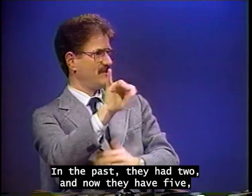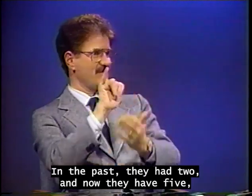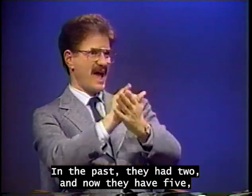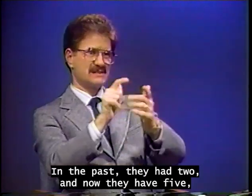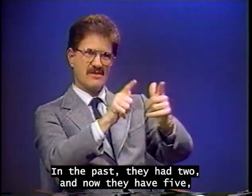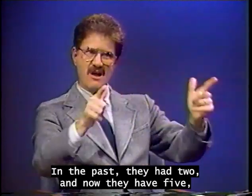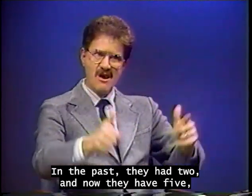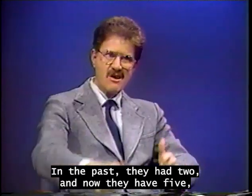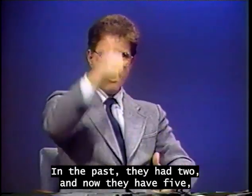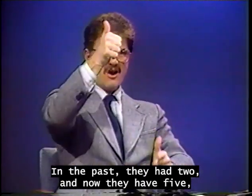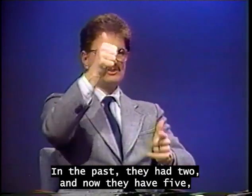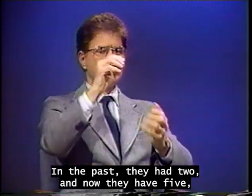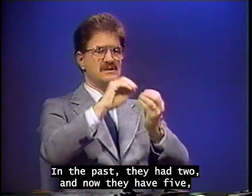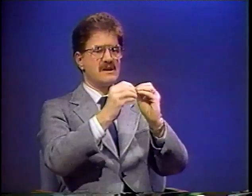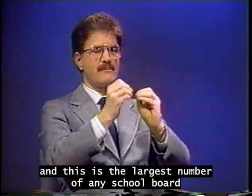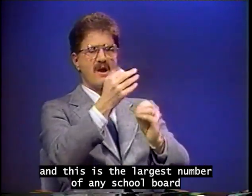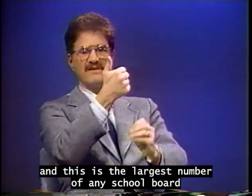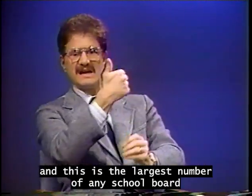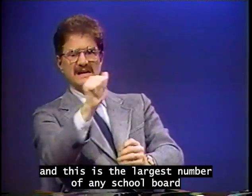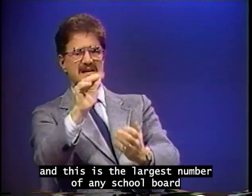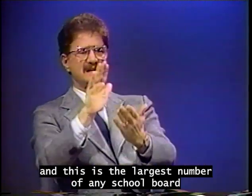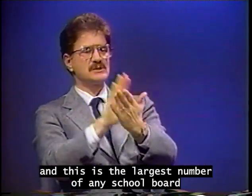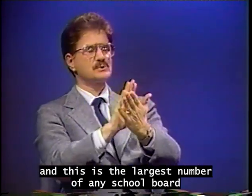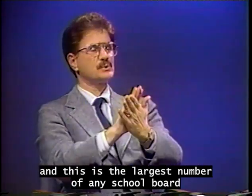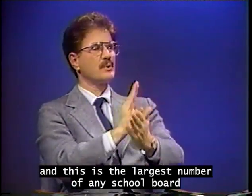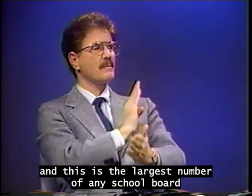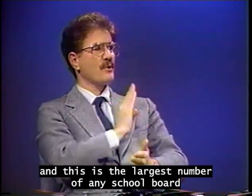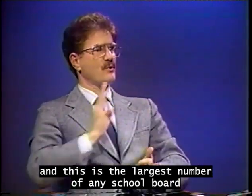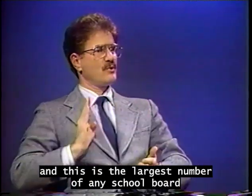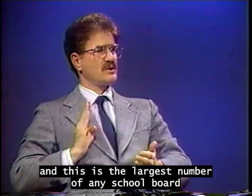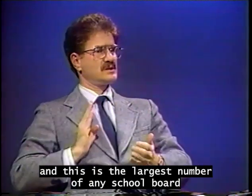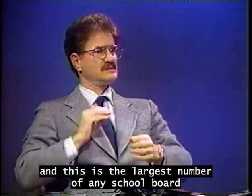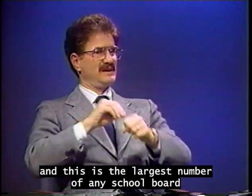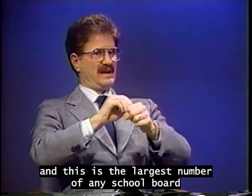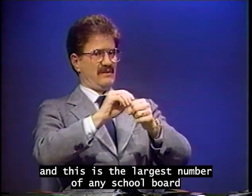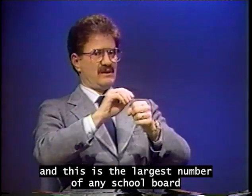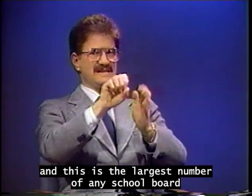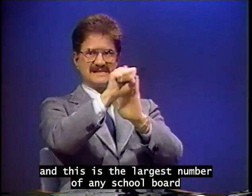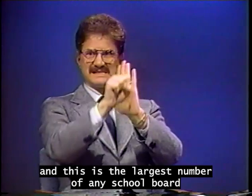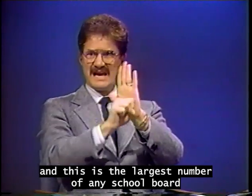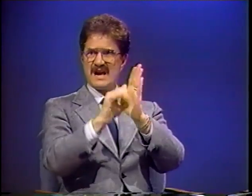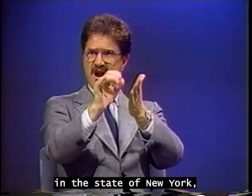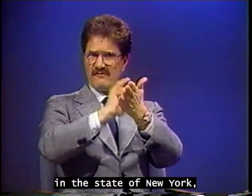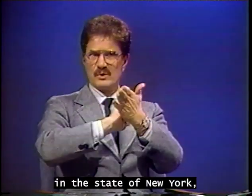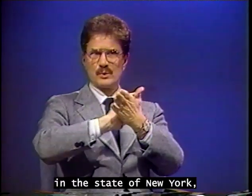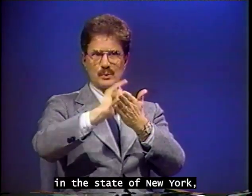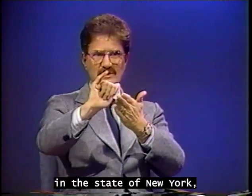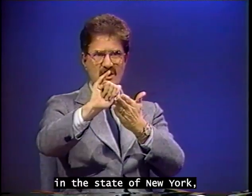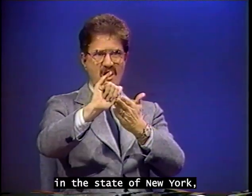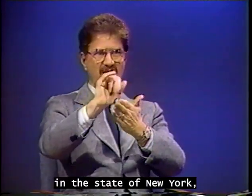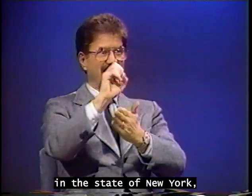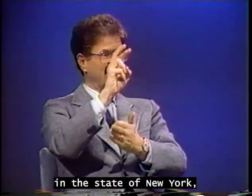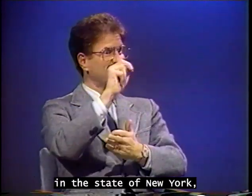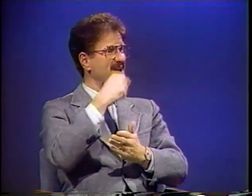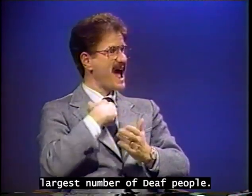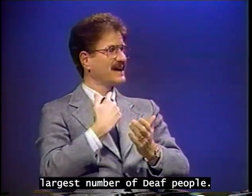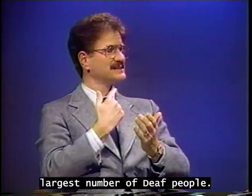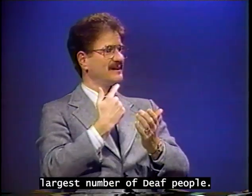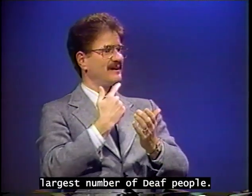now they have 5. And this is the largest number of any school board in the state of New York, the largest number